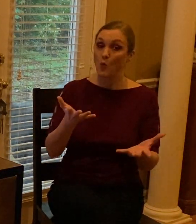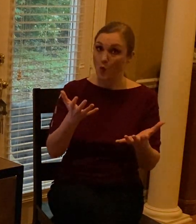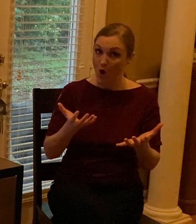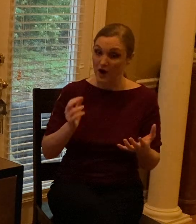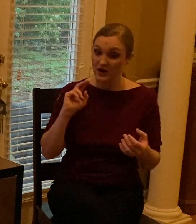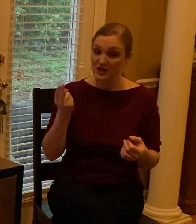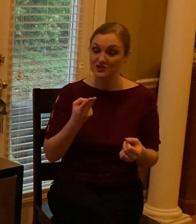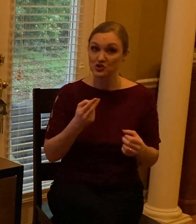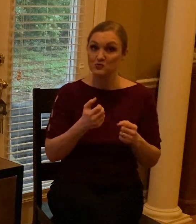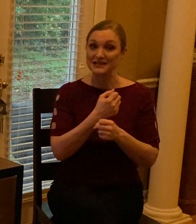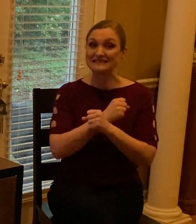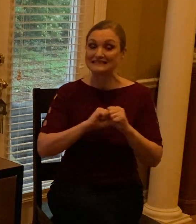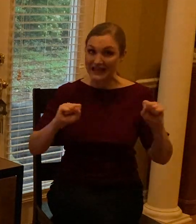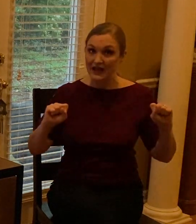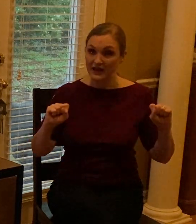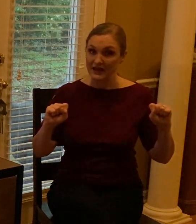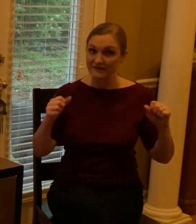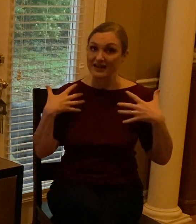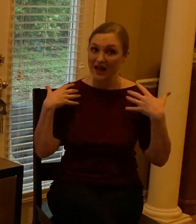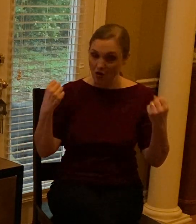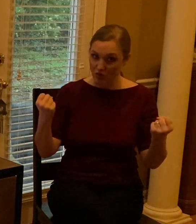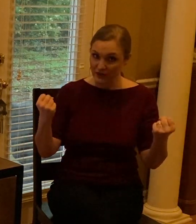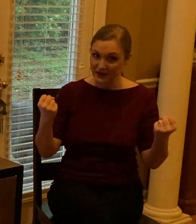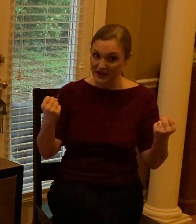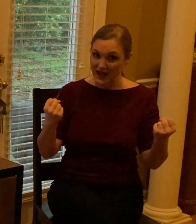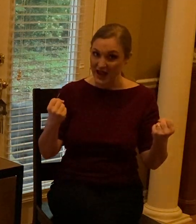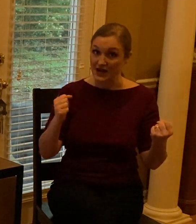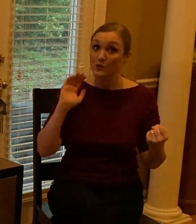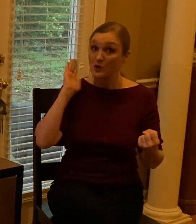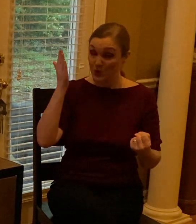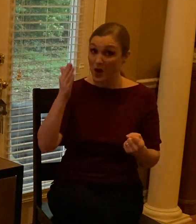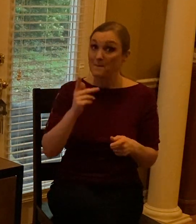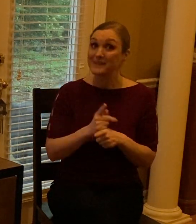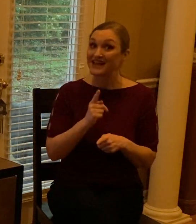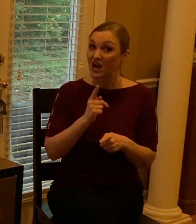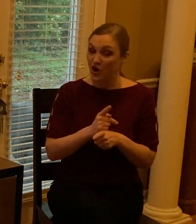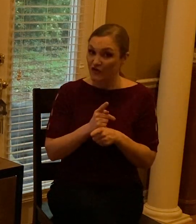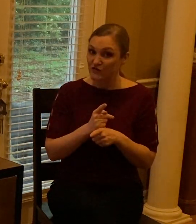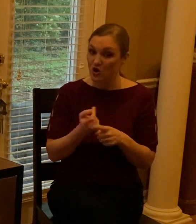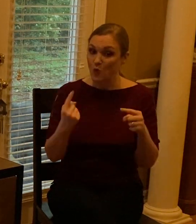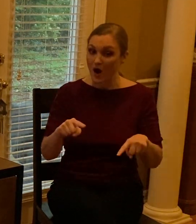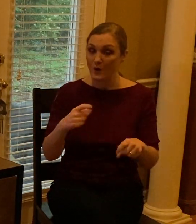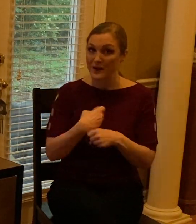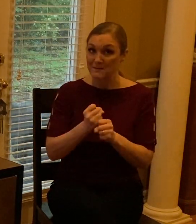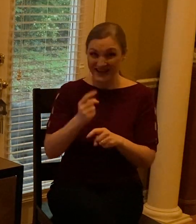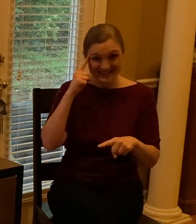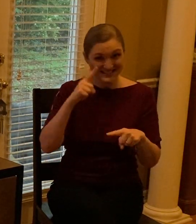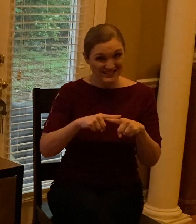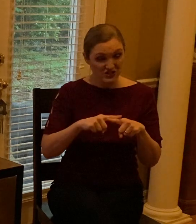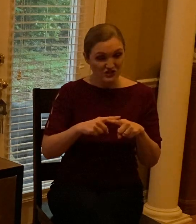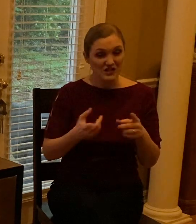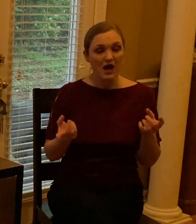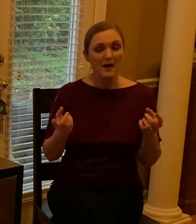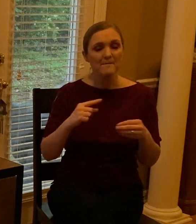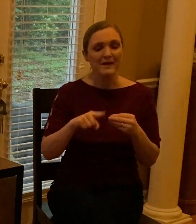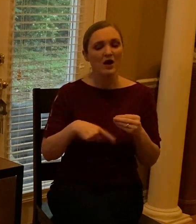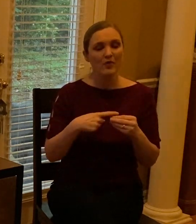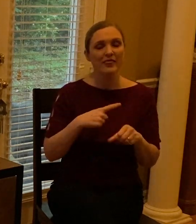and well-being, and we'll be overly cautious as we make decisions about that time when it